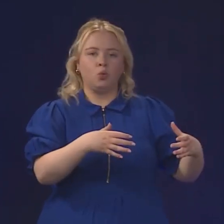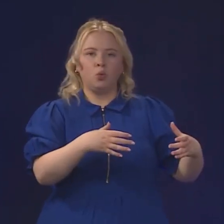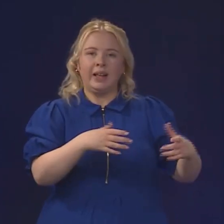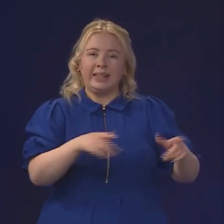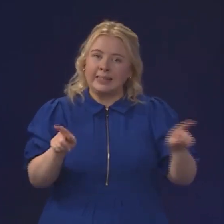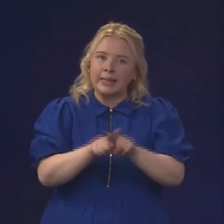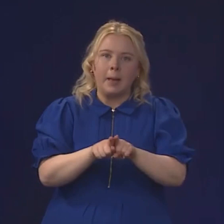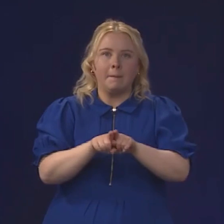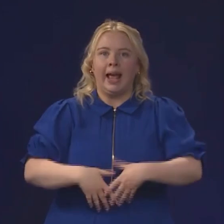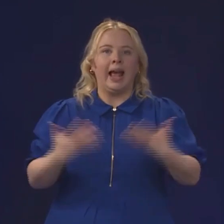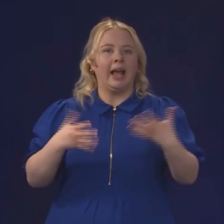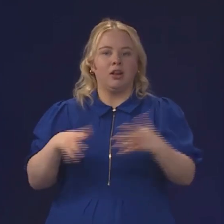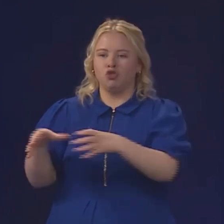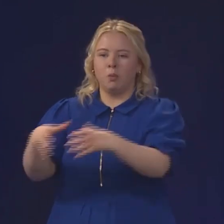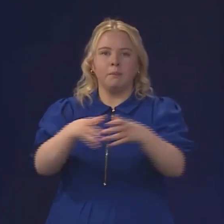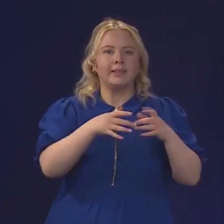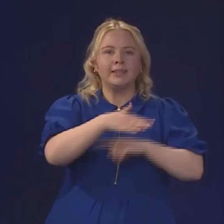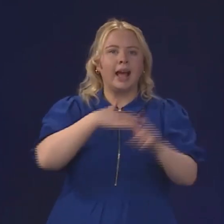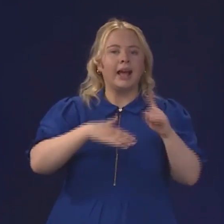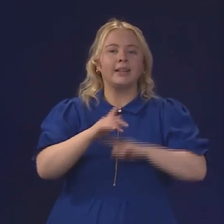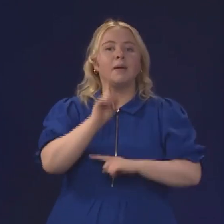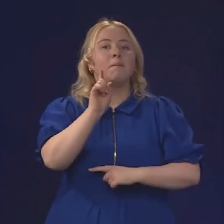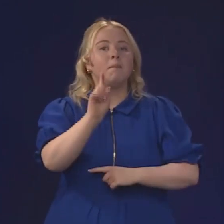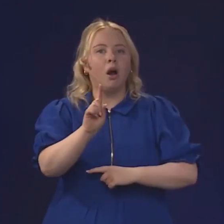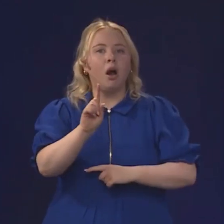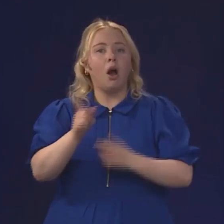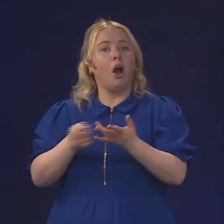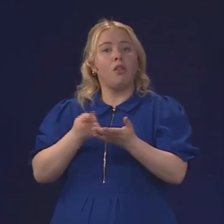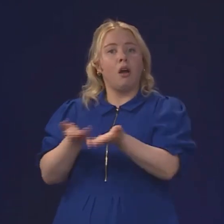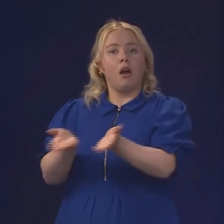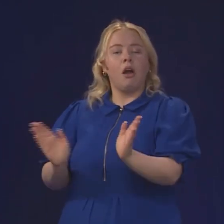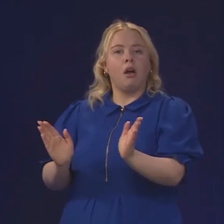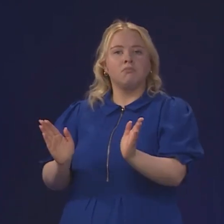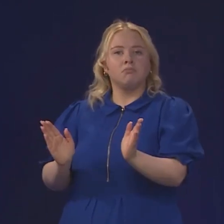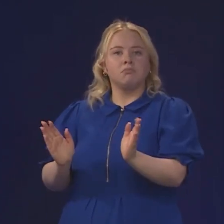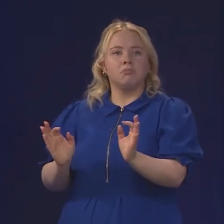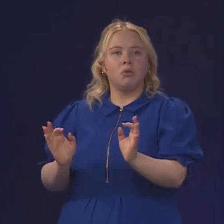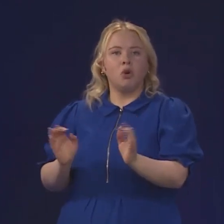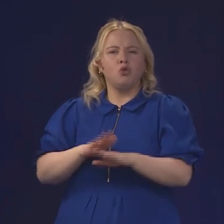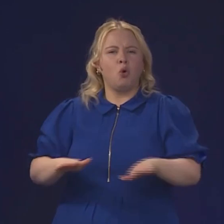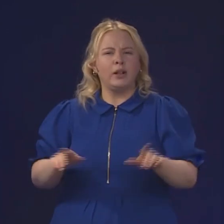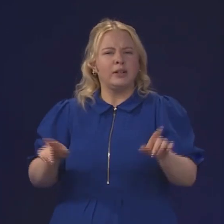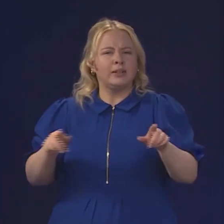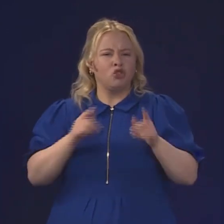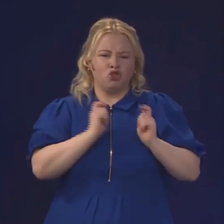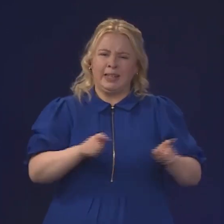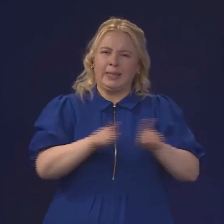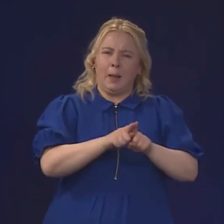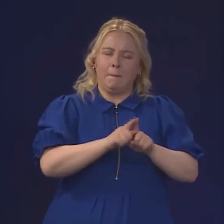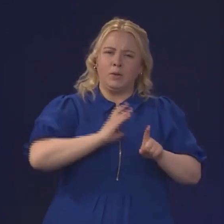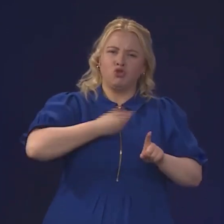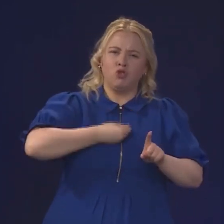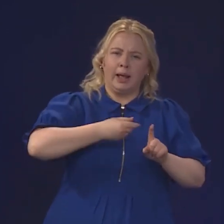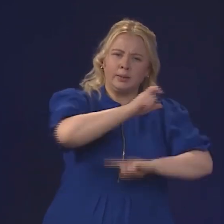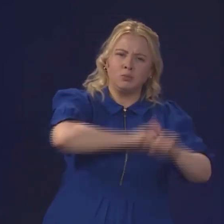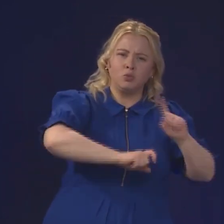in every group in society, but there is no other group in society where we accept that the actions of an individual or a very